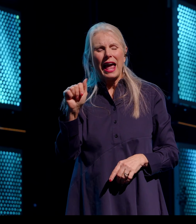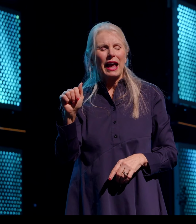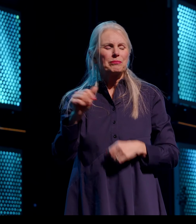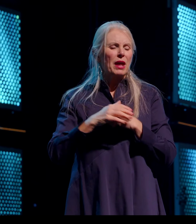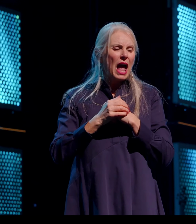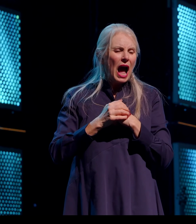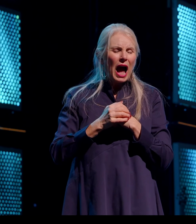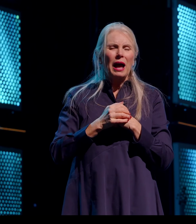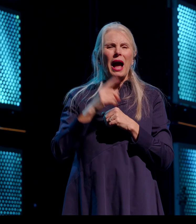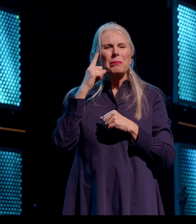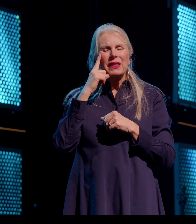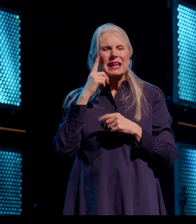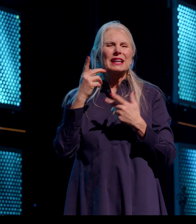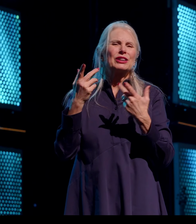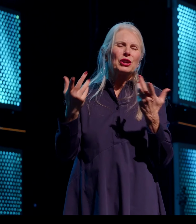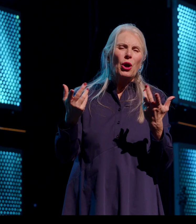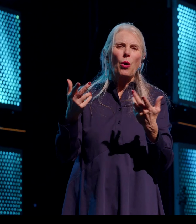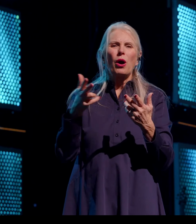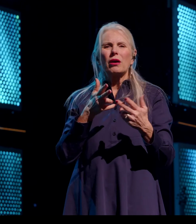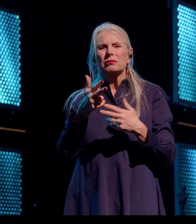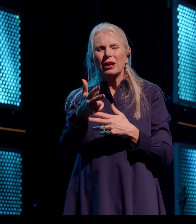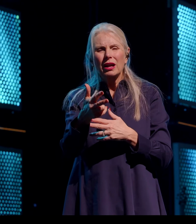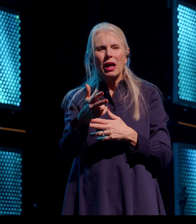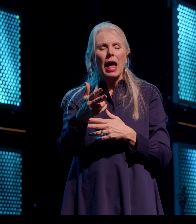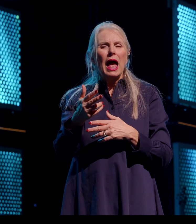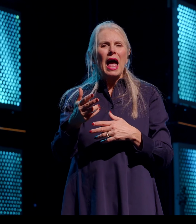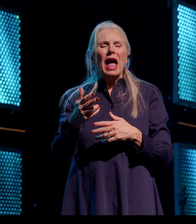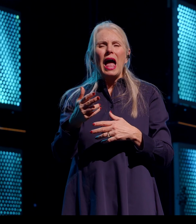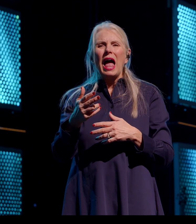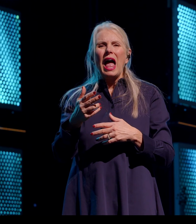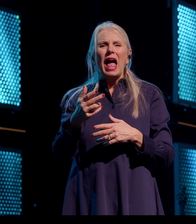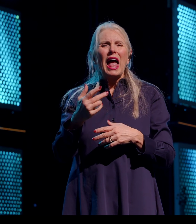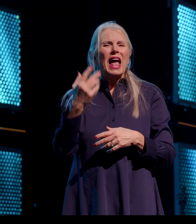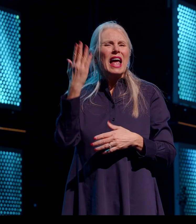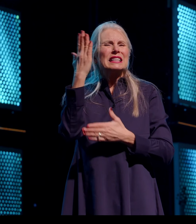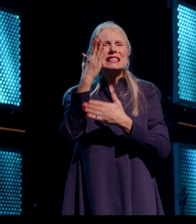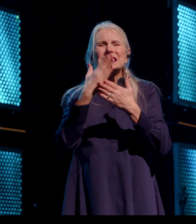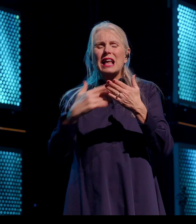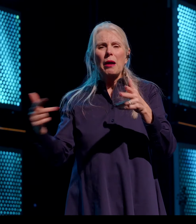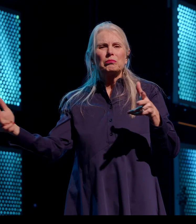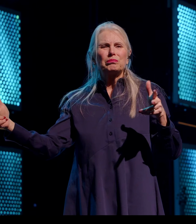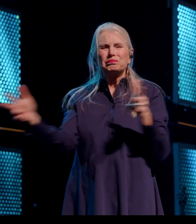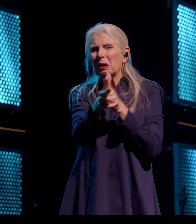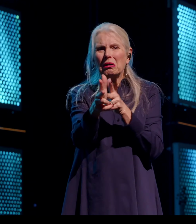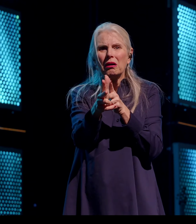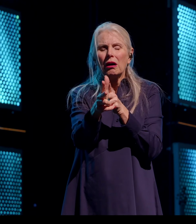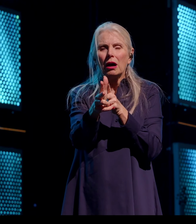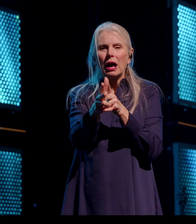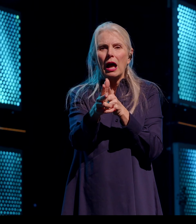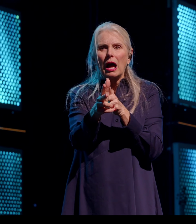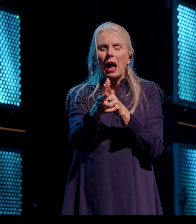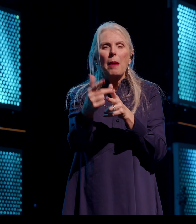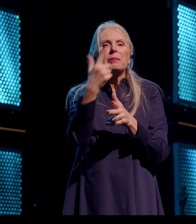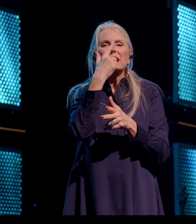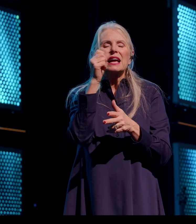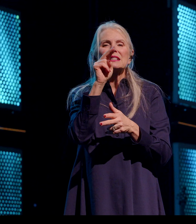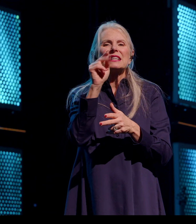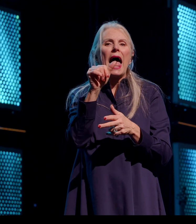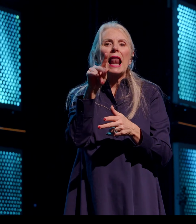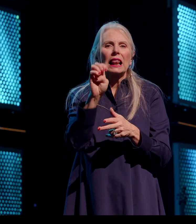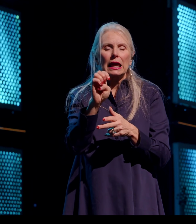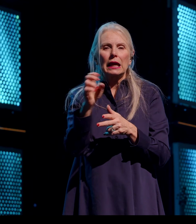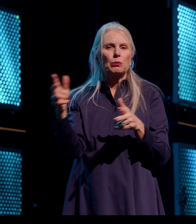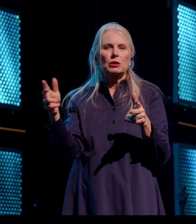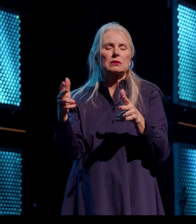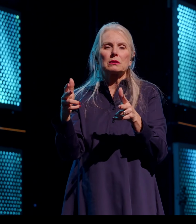I mean, that whole thing is just a system. We're about to pull in, and some crazy just cuts Natalie off because that lane was shorter. I mean, literally,